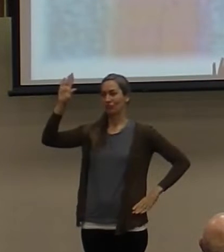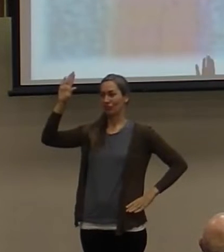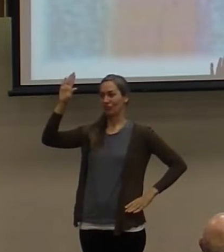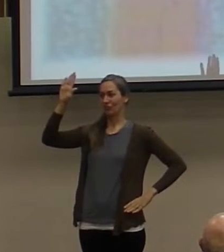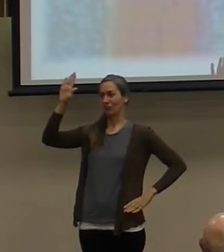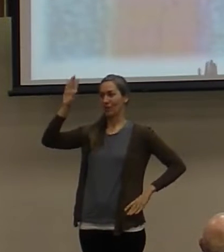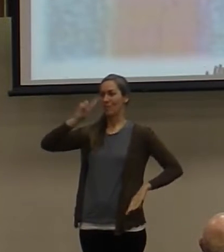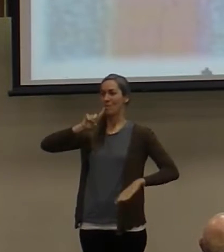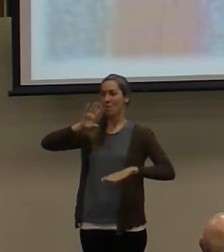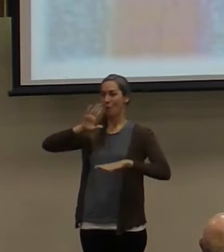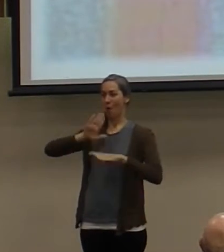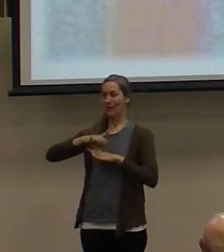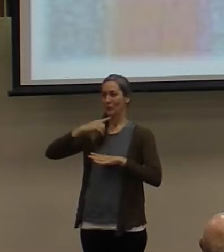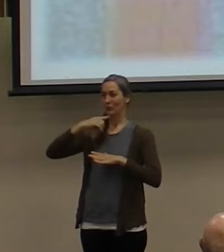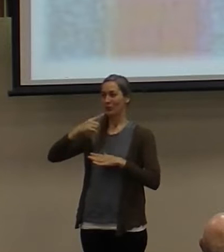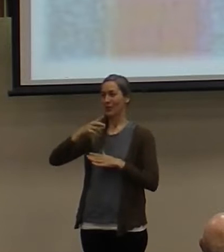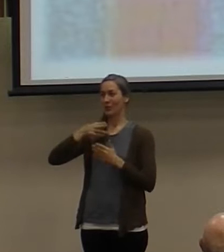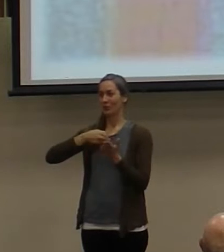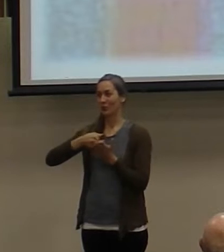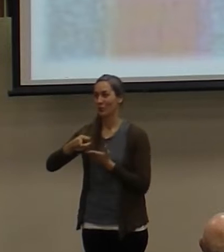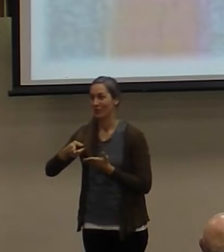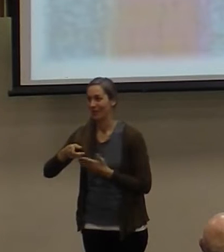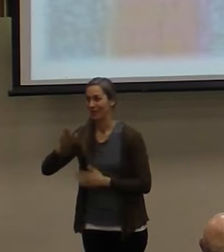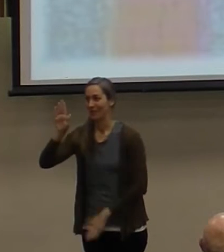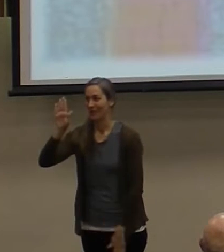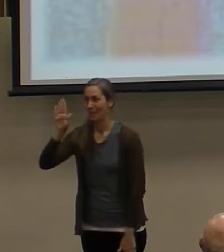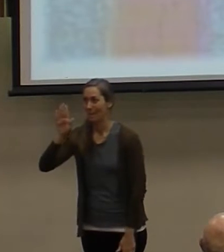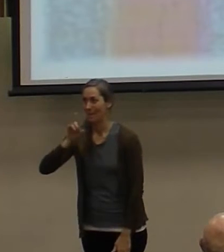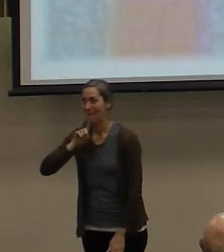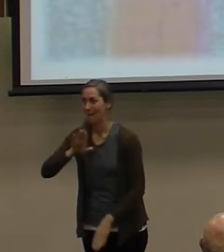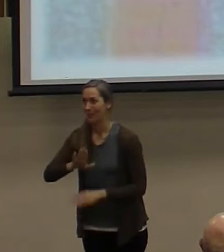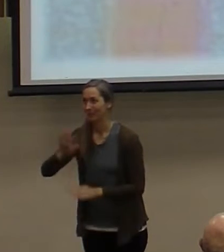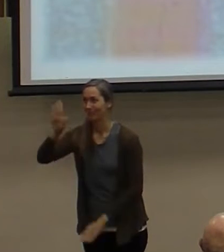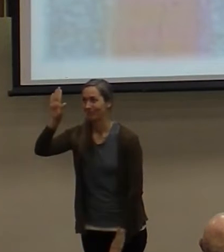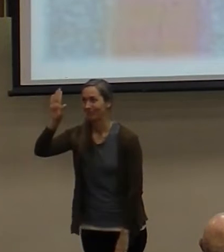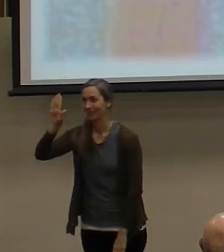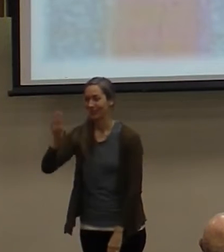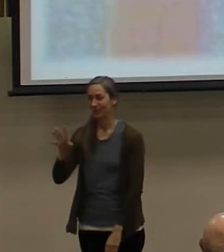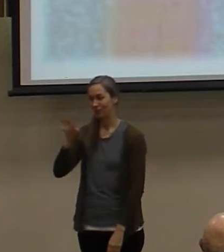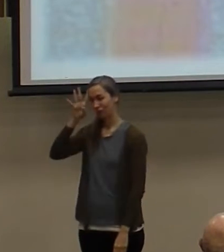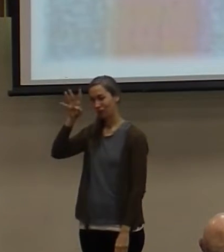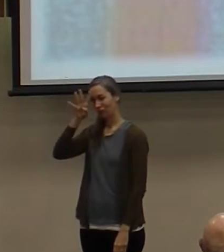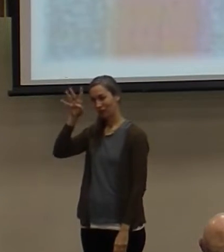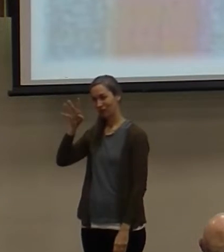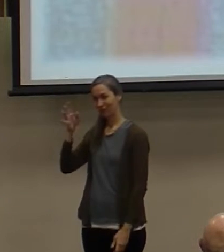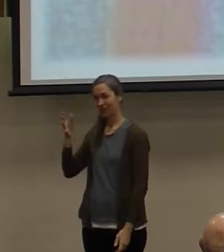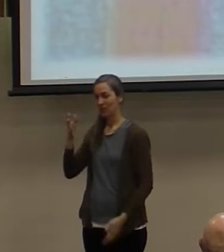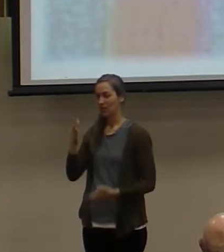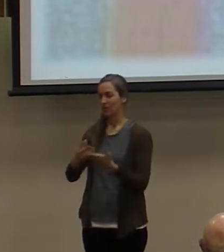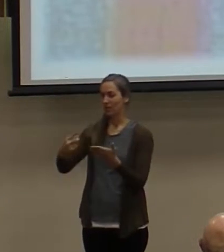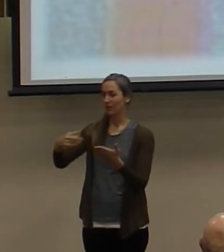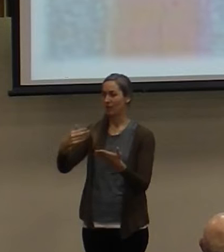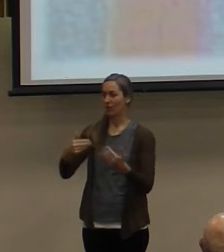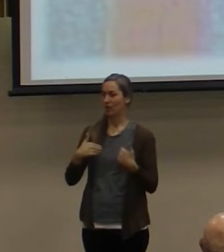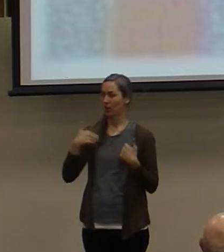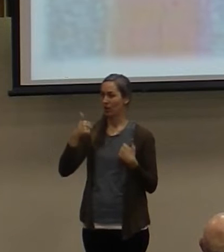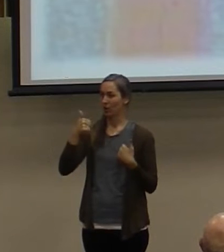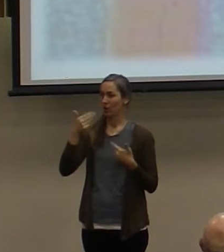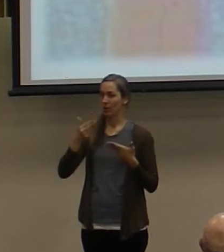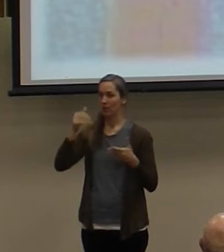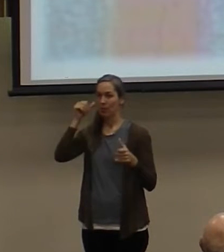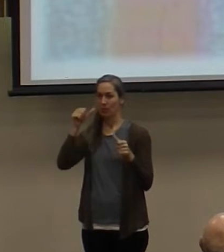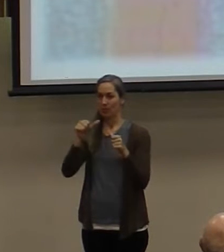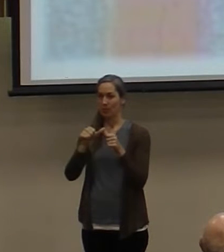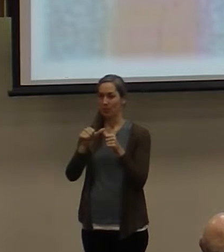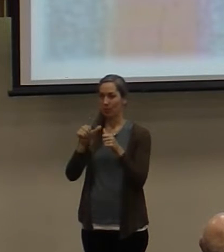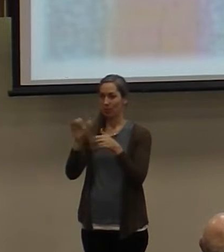and swore to tell the truth. Now, some of you who are a bit younger than that might remember the movie